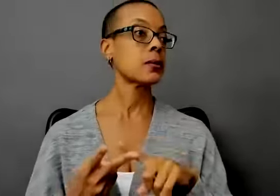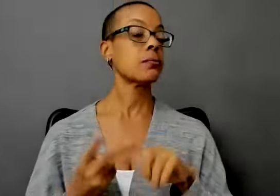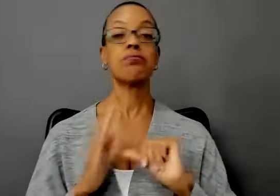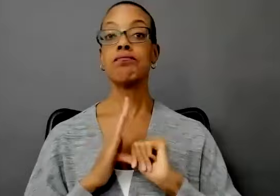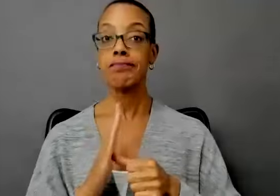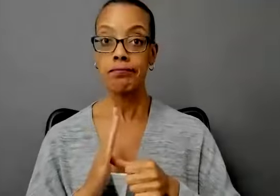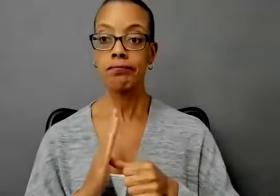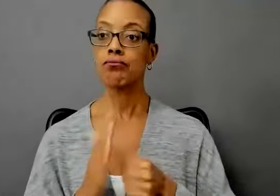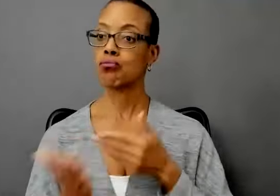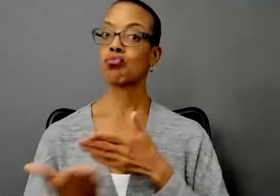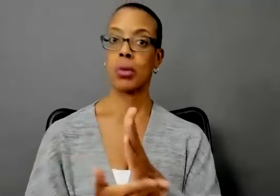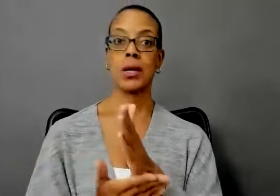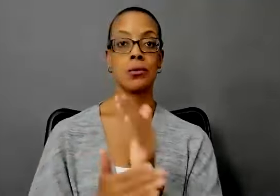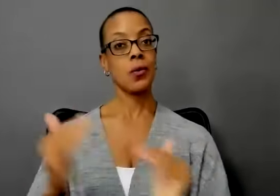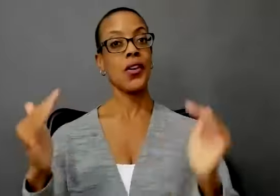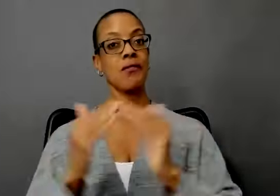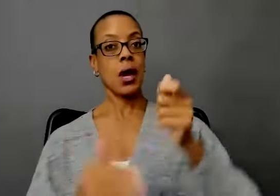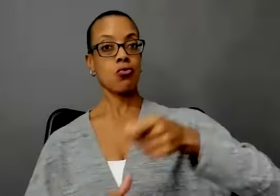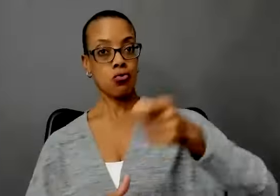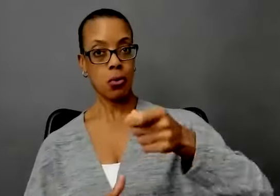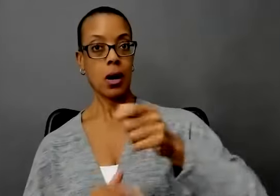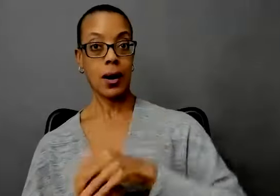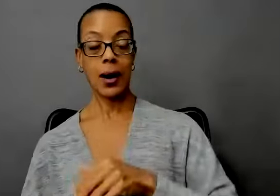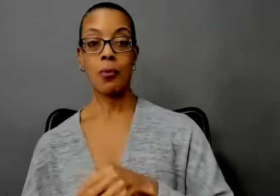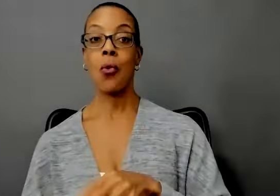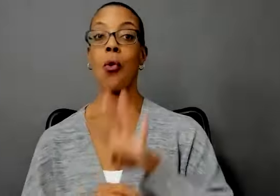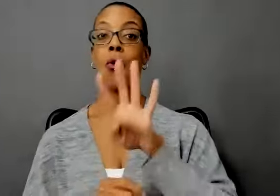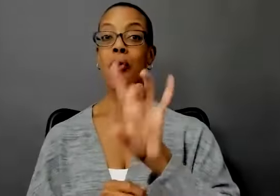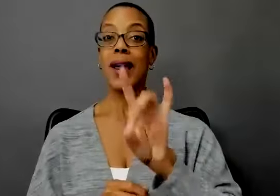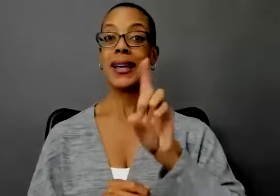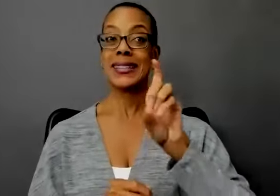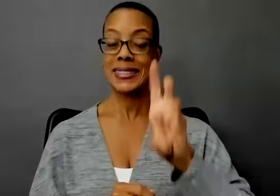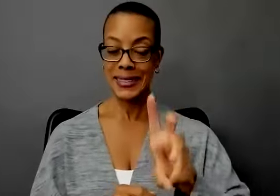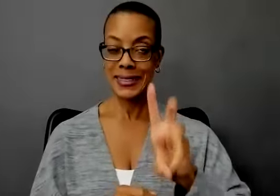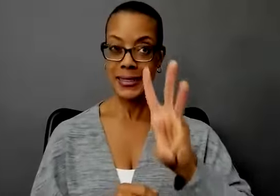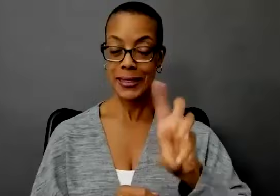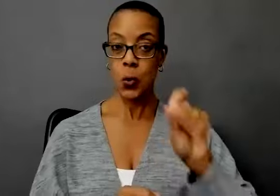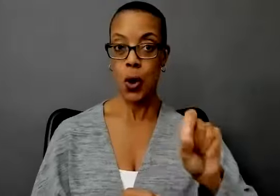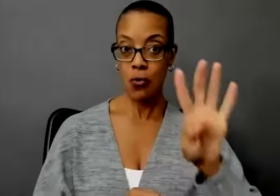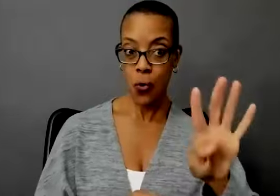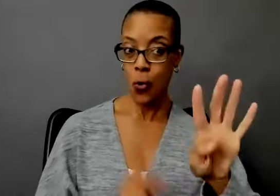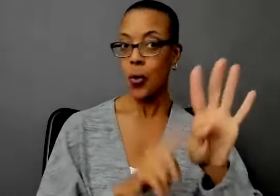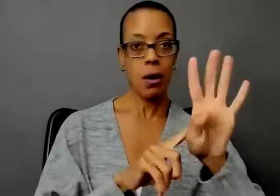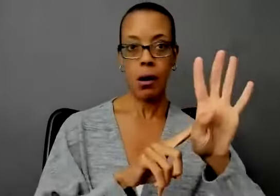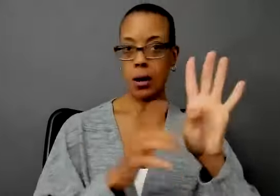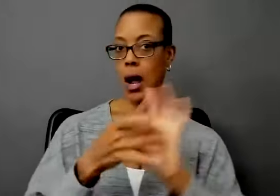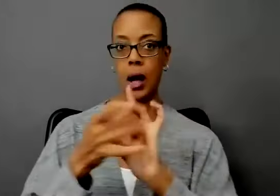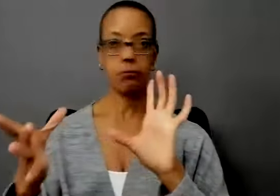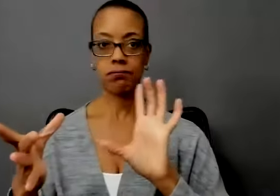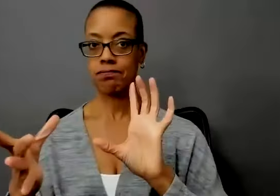trial of the accused. But a Section 486.4 publication ban does not serve that intention. The offender